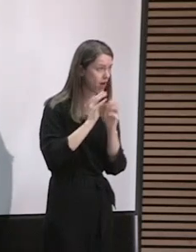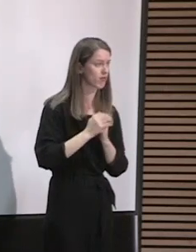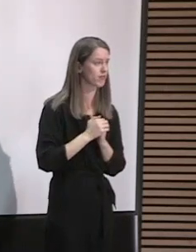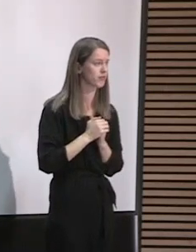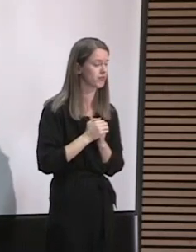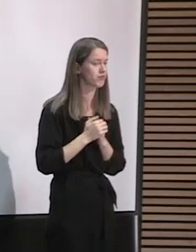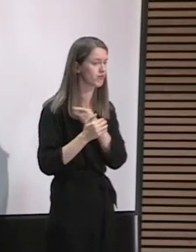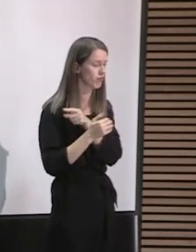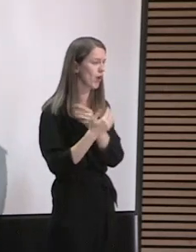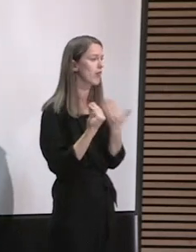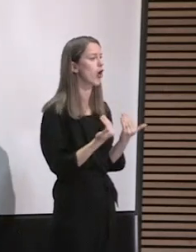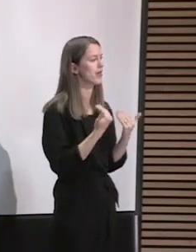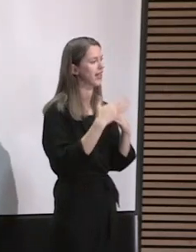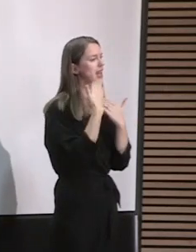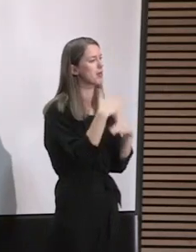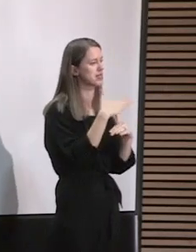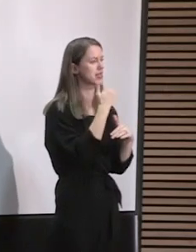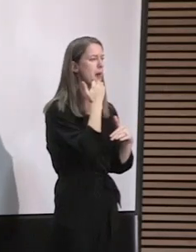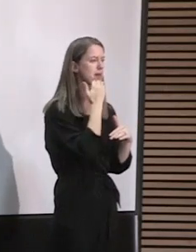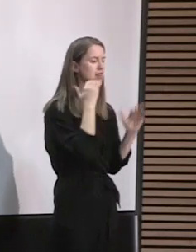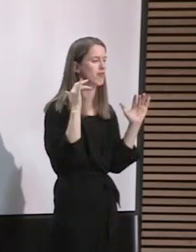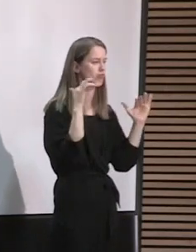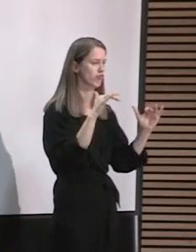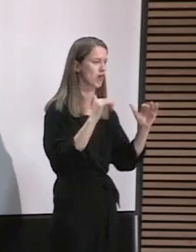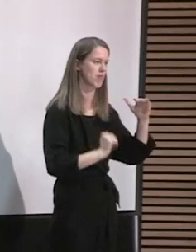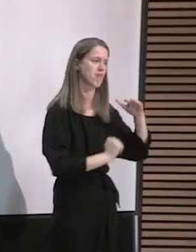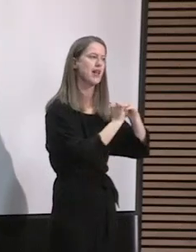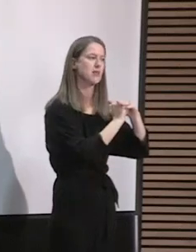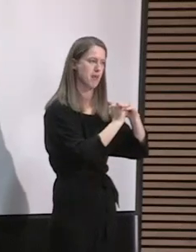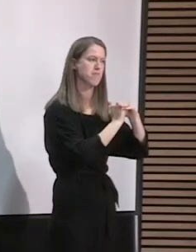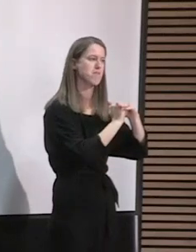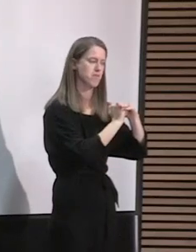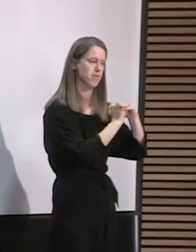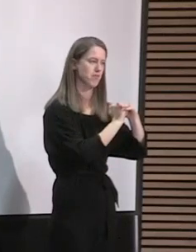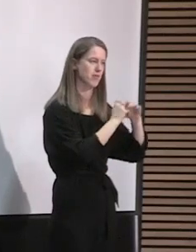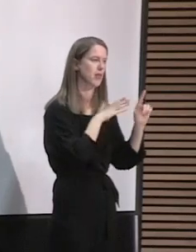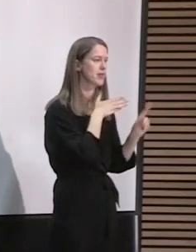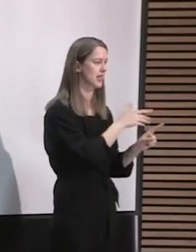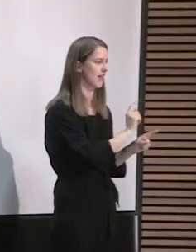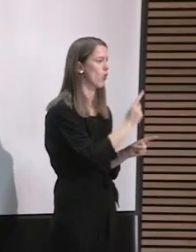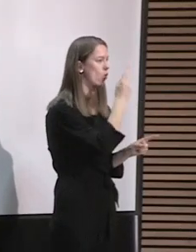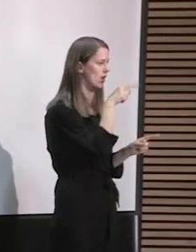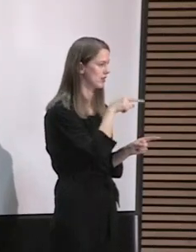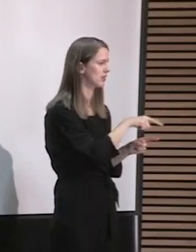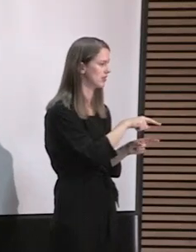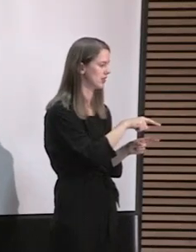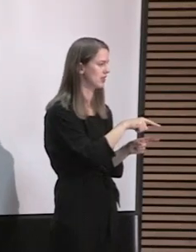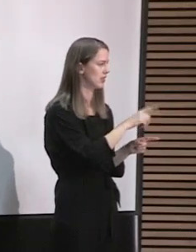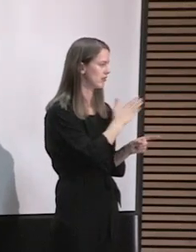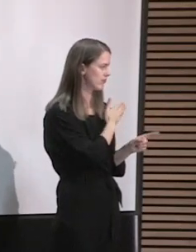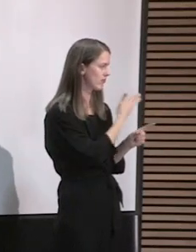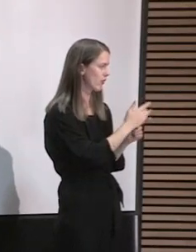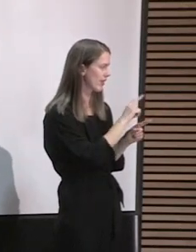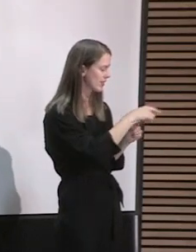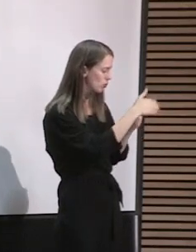some restrictions now on group gathering size that will apply, particularly in Auckland, for this